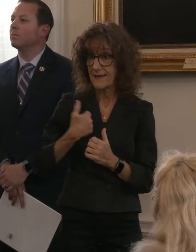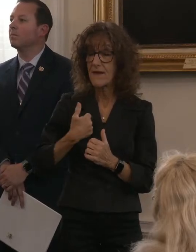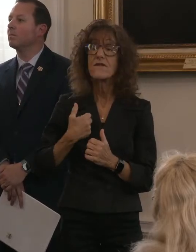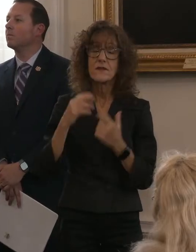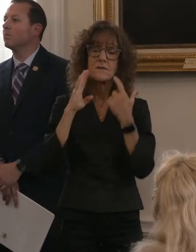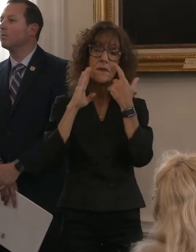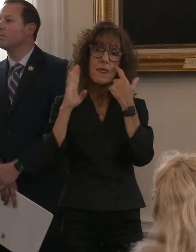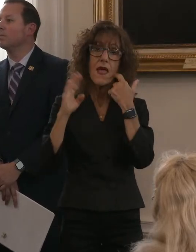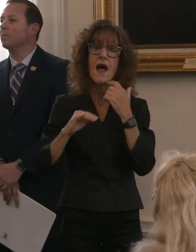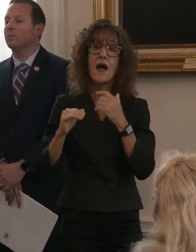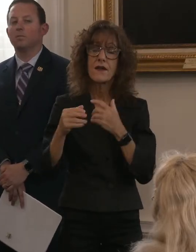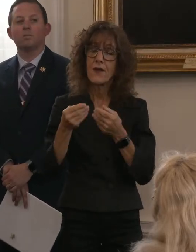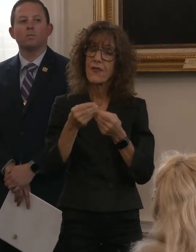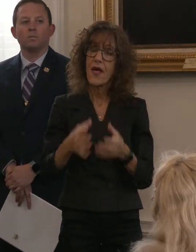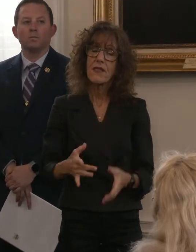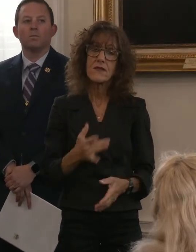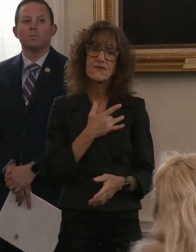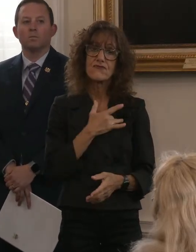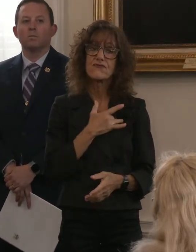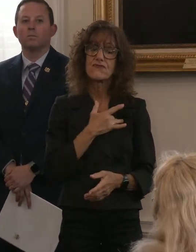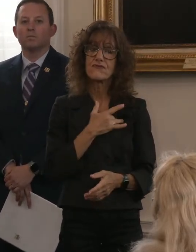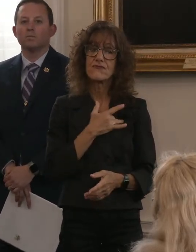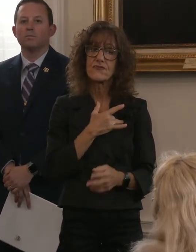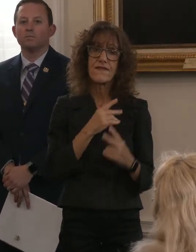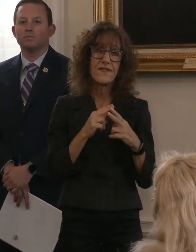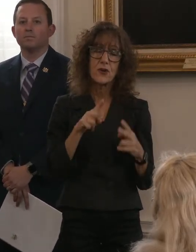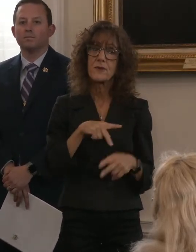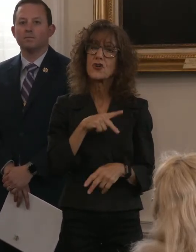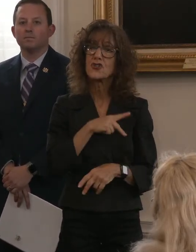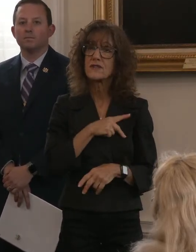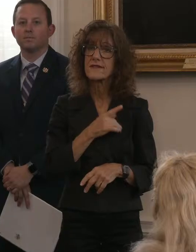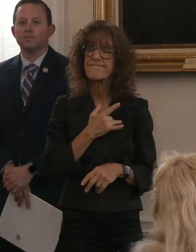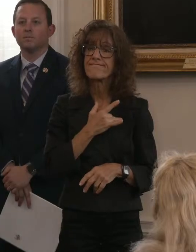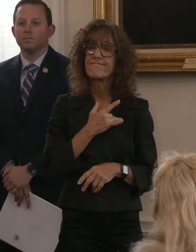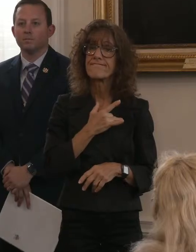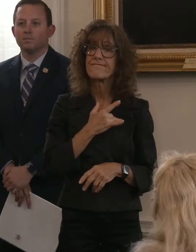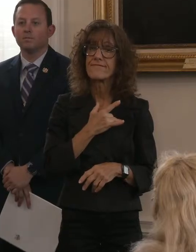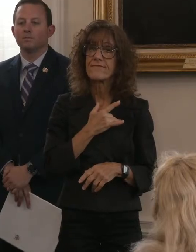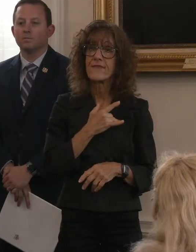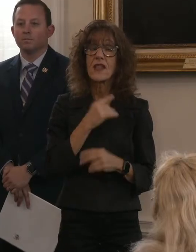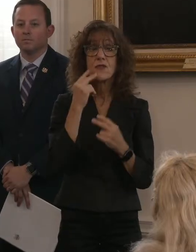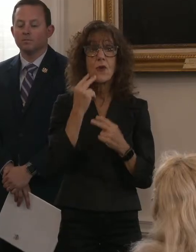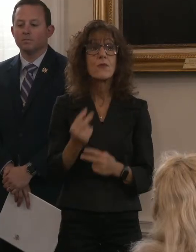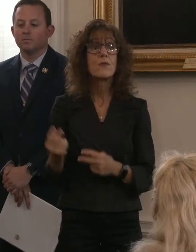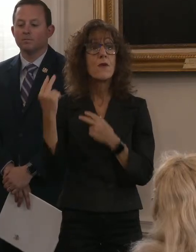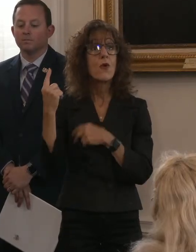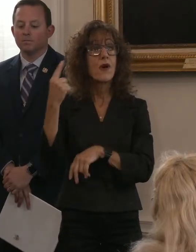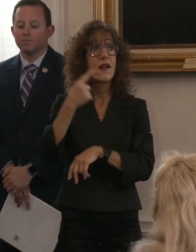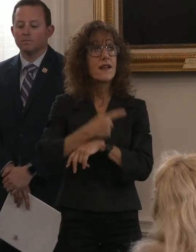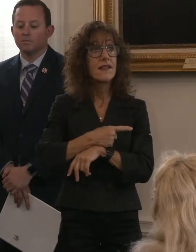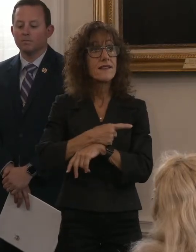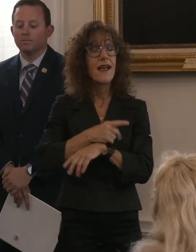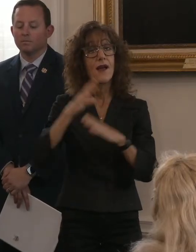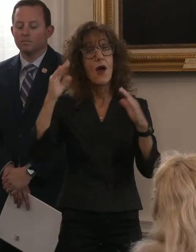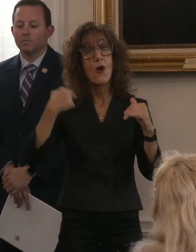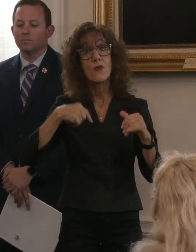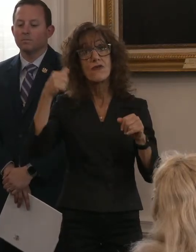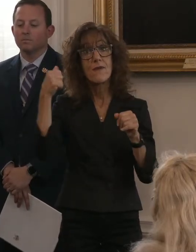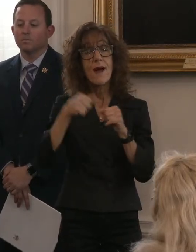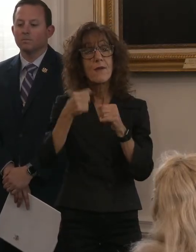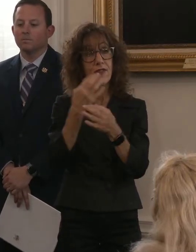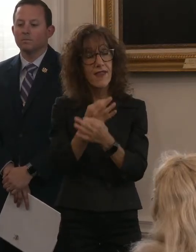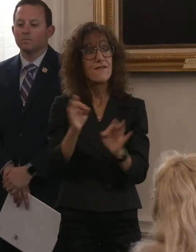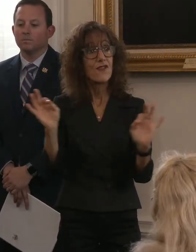know this loss is deeply personal. So this Memorial Day, may we remember that